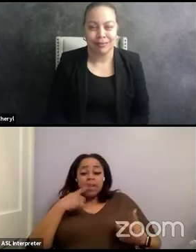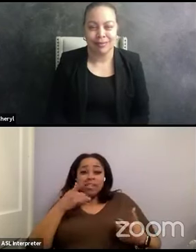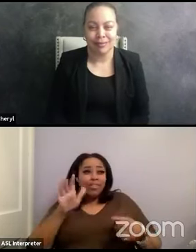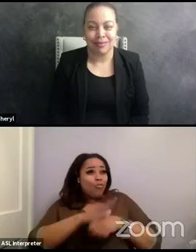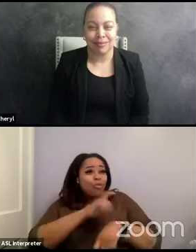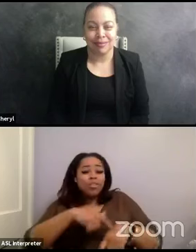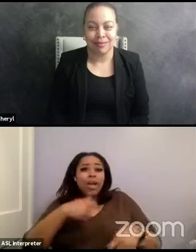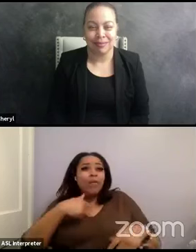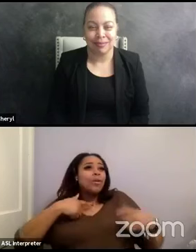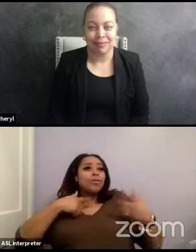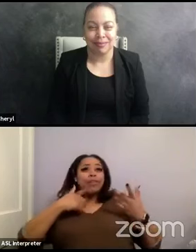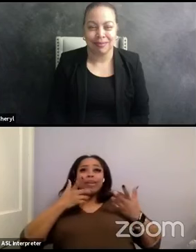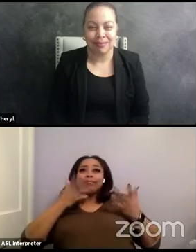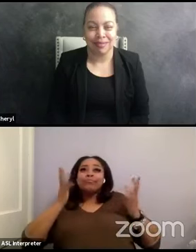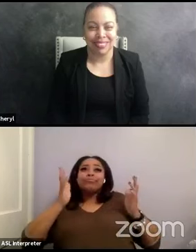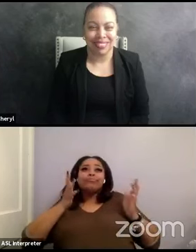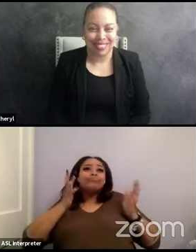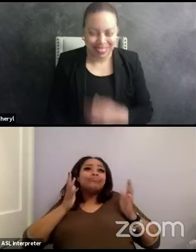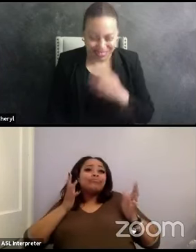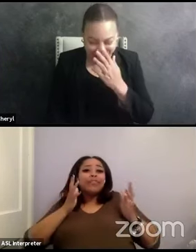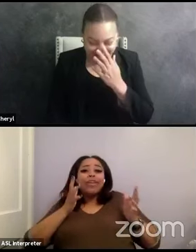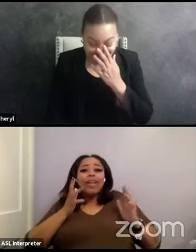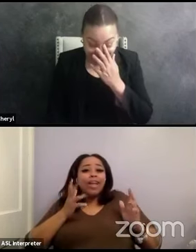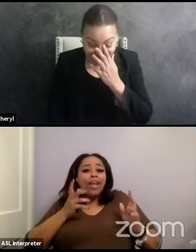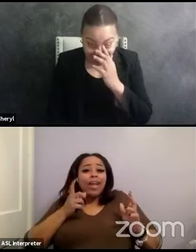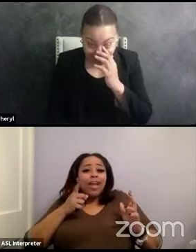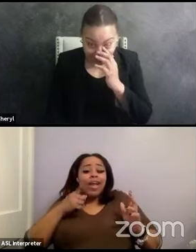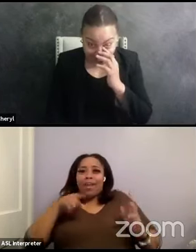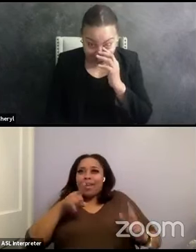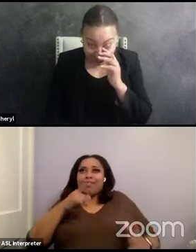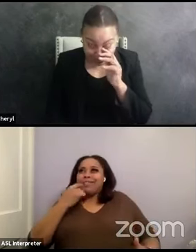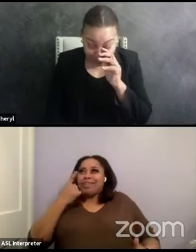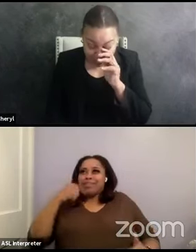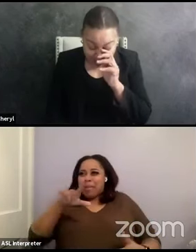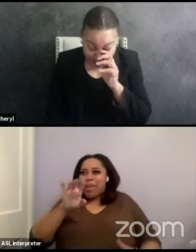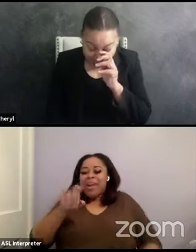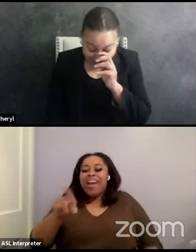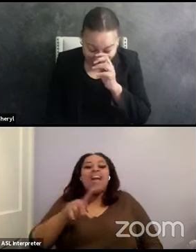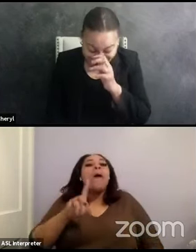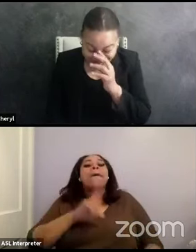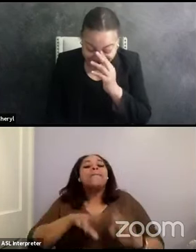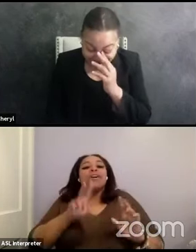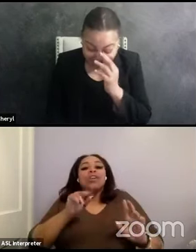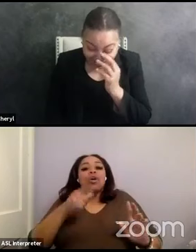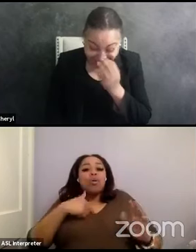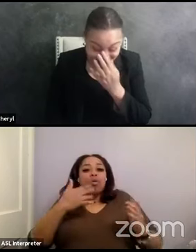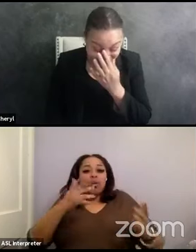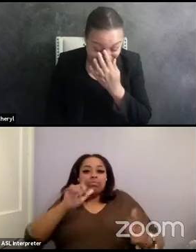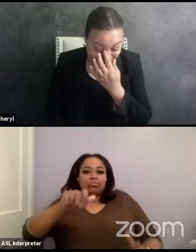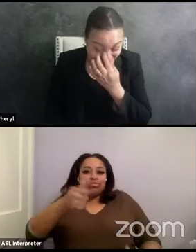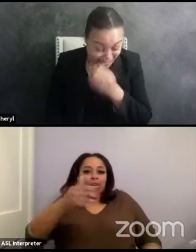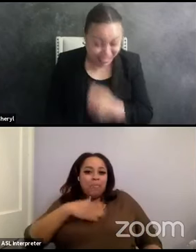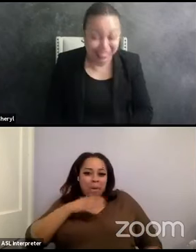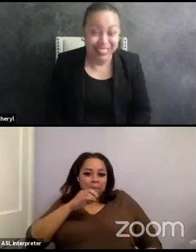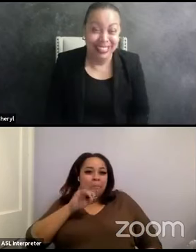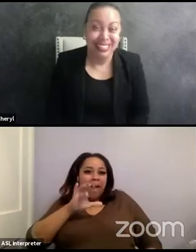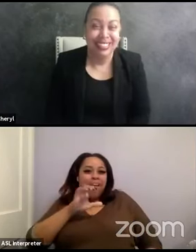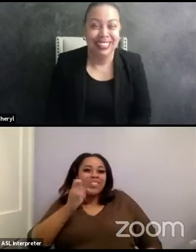we've been having intimate conversations, and sucks to be y'all. No, but we went ahead and turned up my mic, so thank